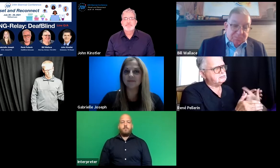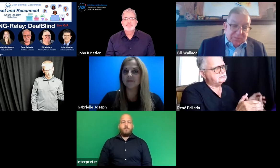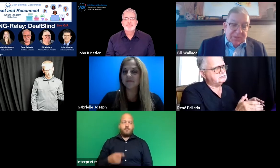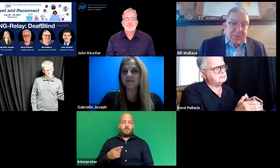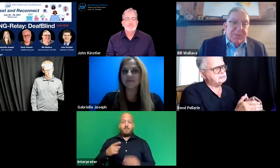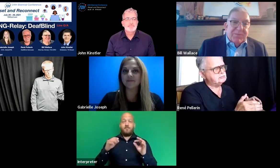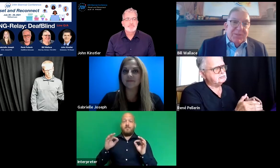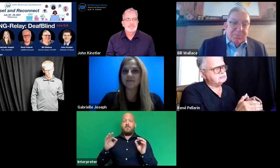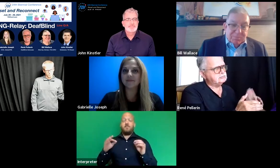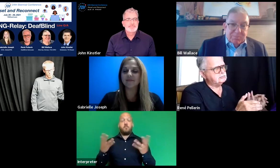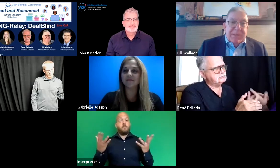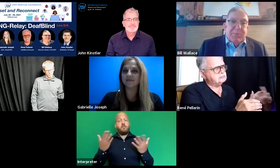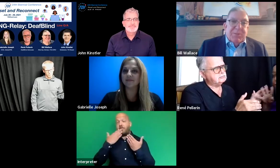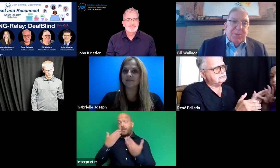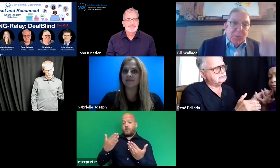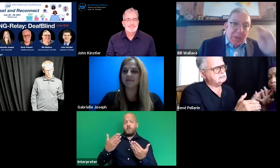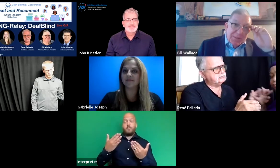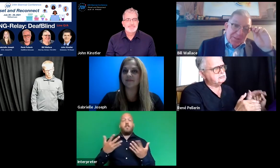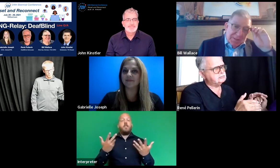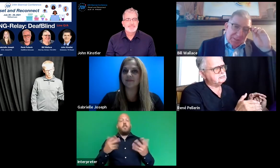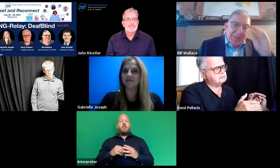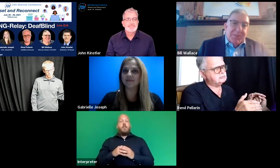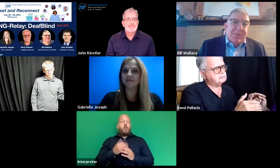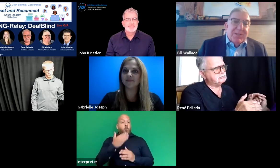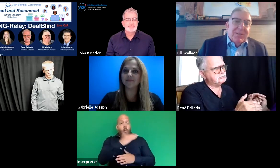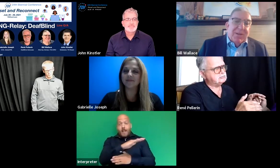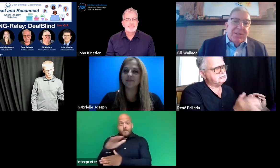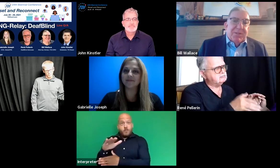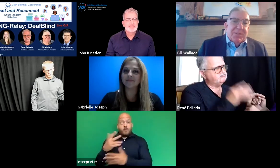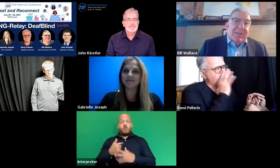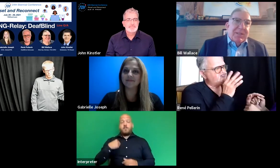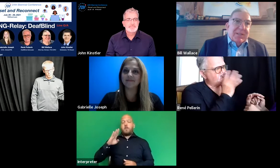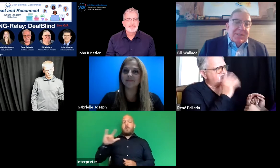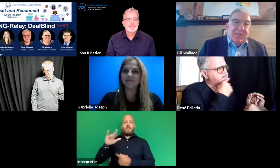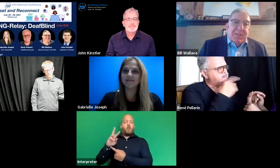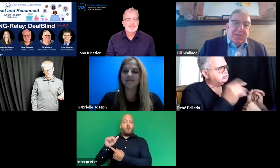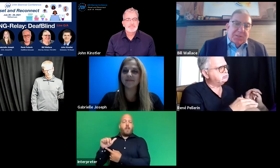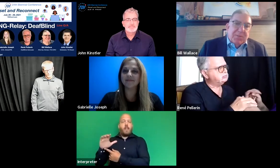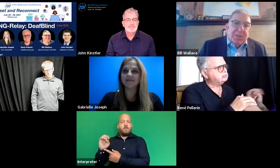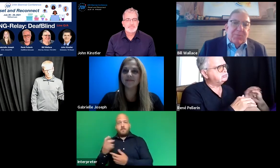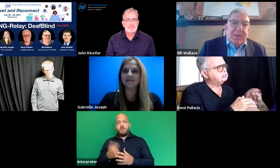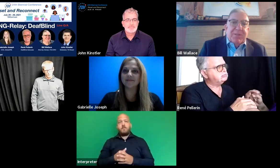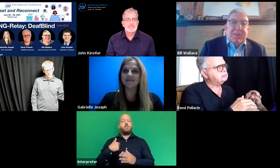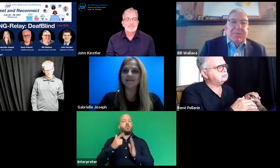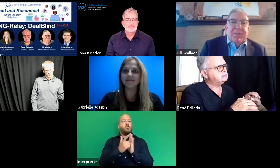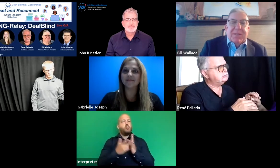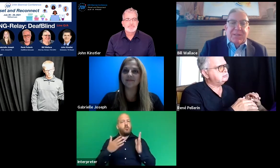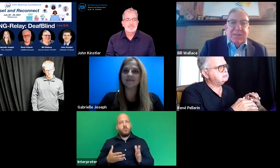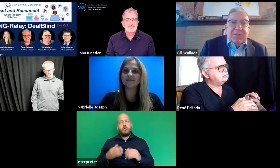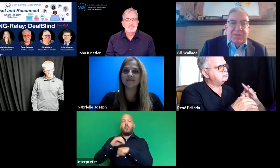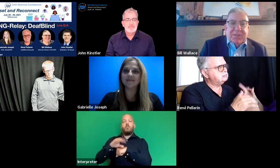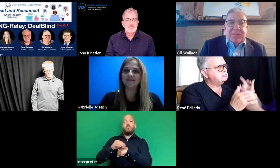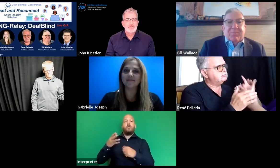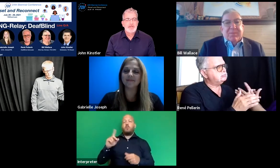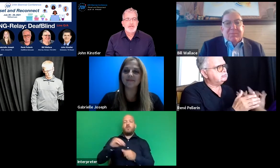Thanks, John. Good afternoon. My name is Bill Wallace. I'm an attorney advisor in the Disability Rights Office at